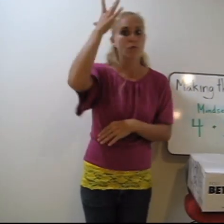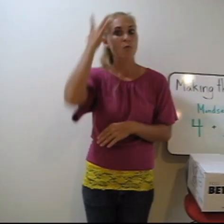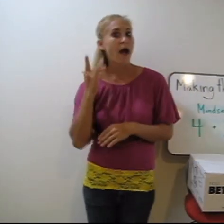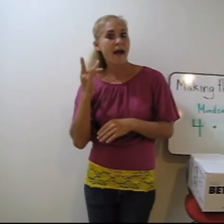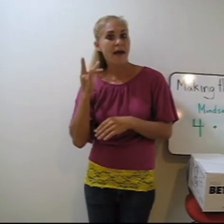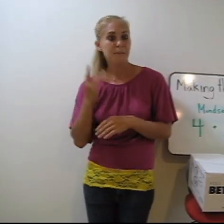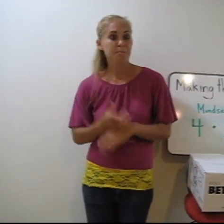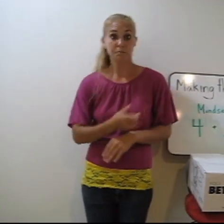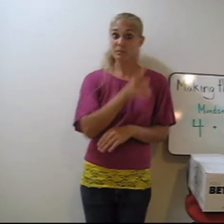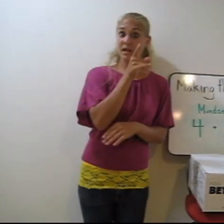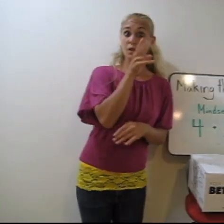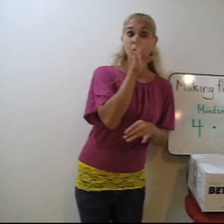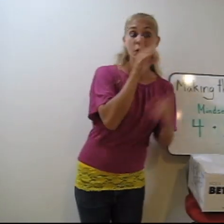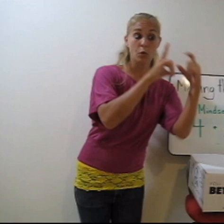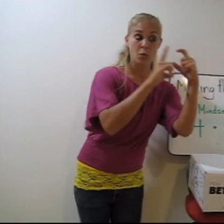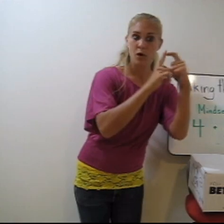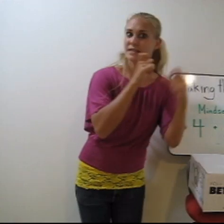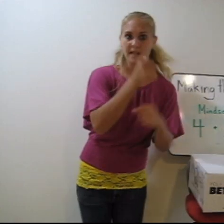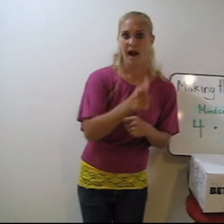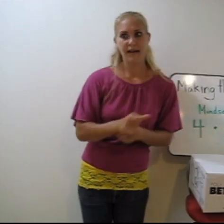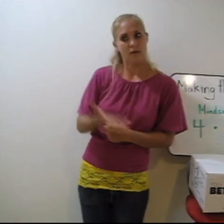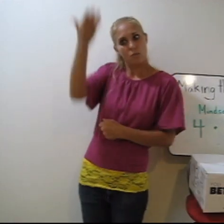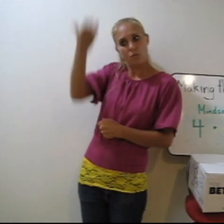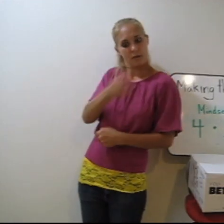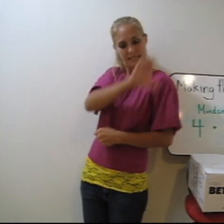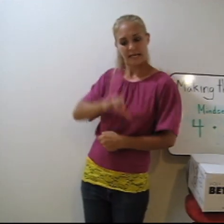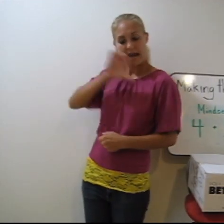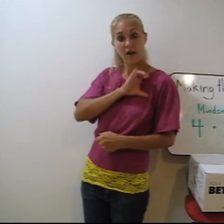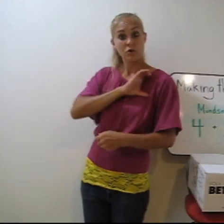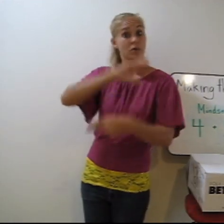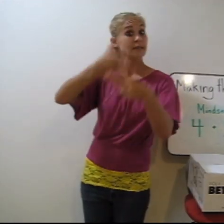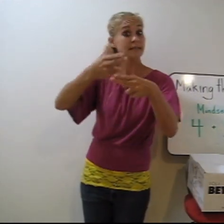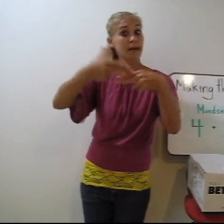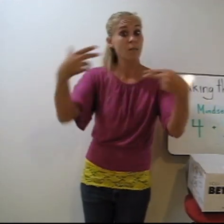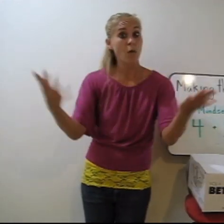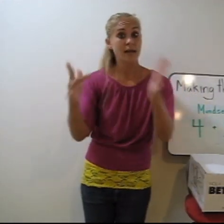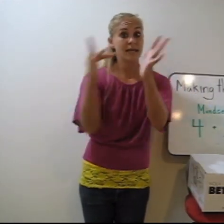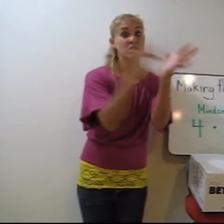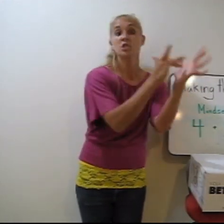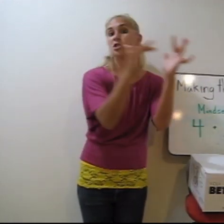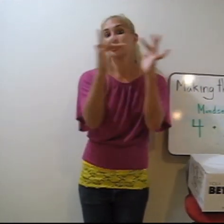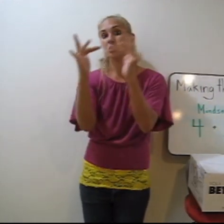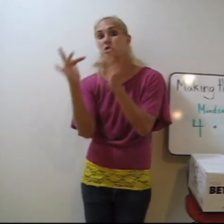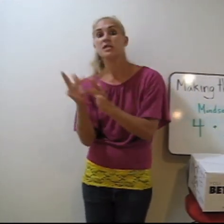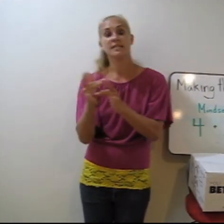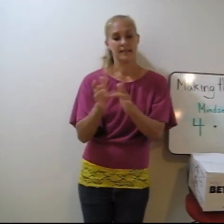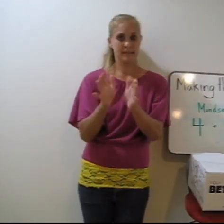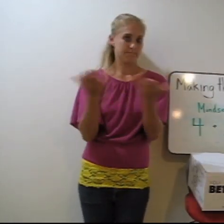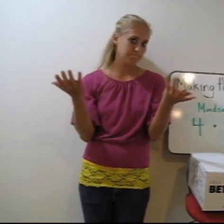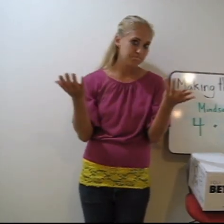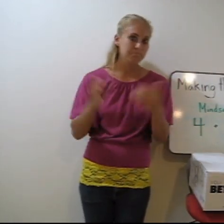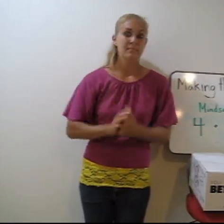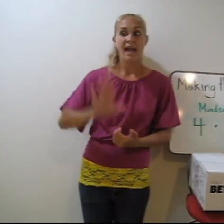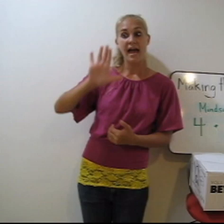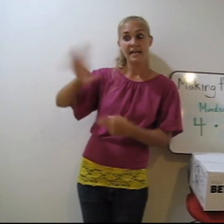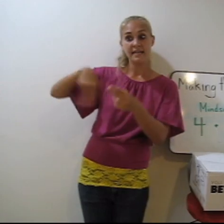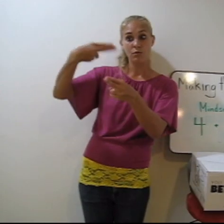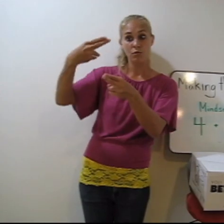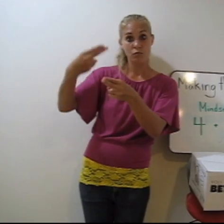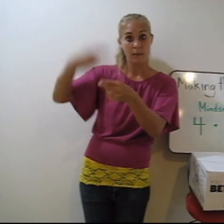what he said. It was all that he was. His name was Jesus of Nazareth. And his reputation of who he was more